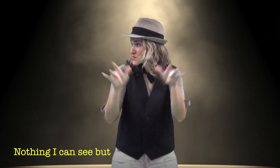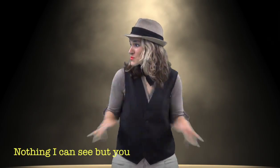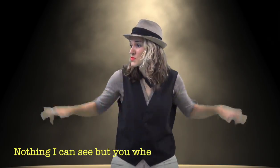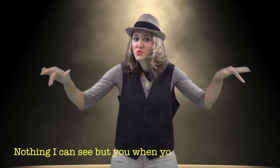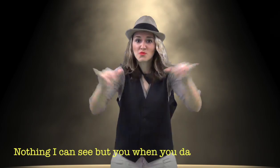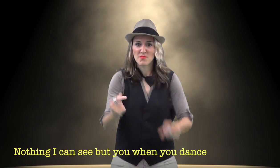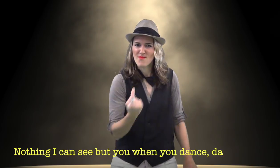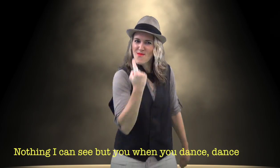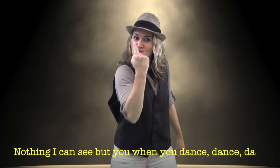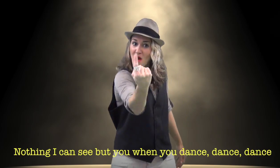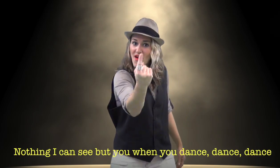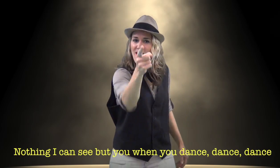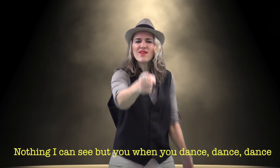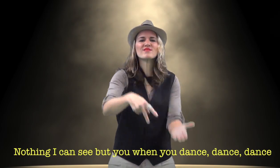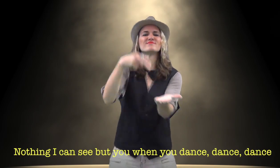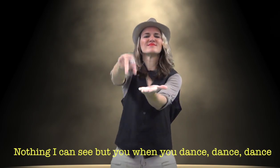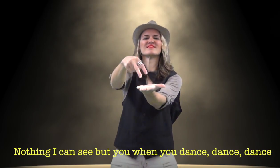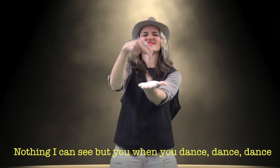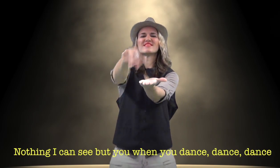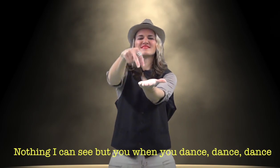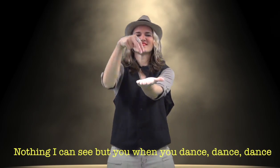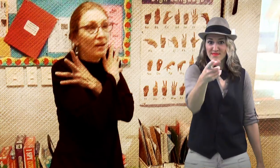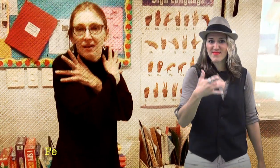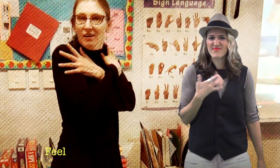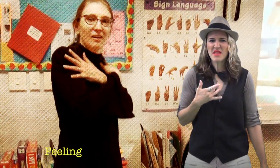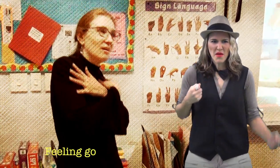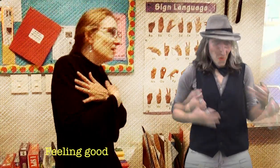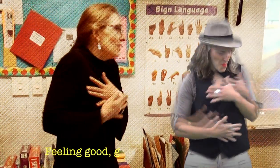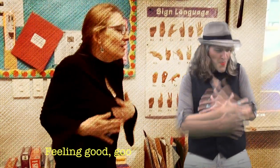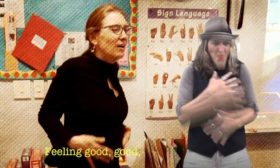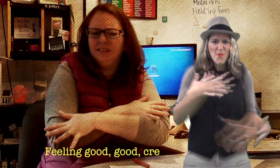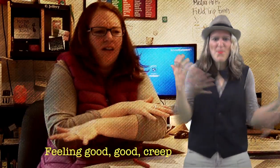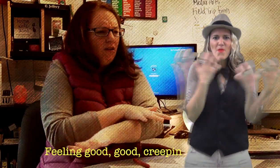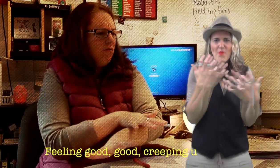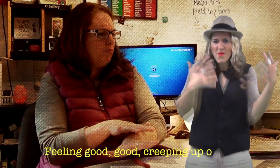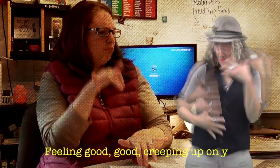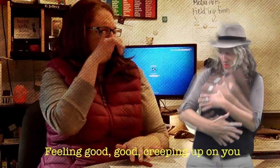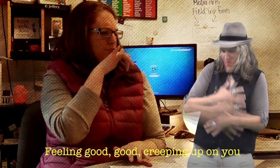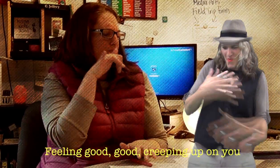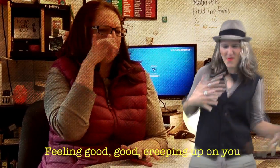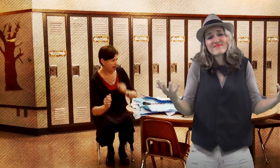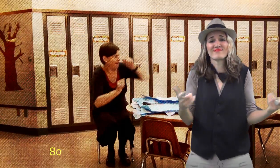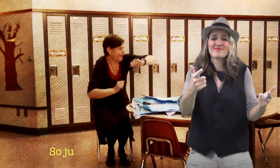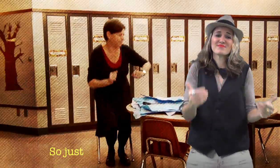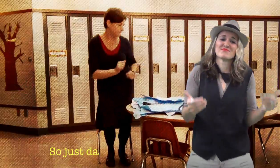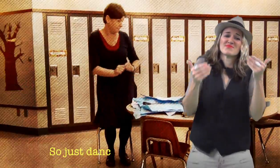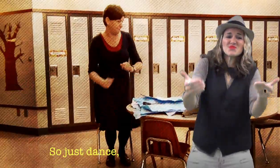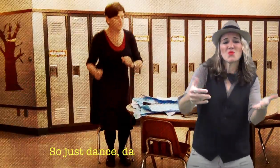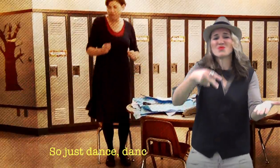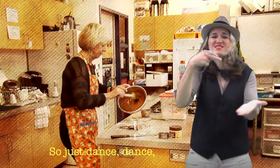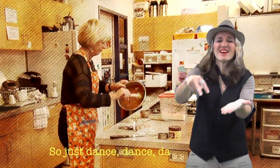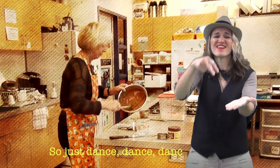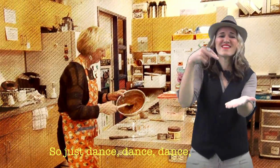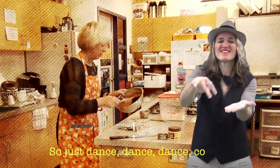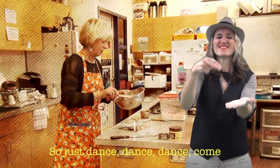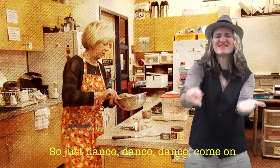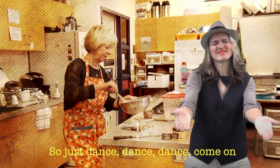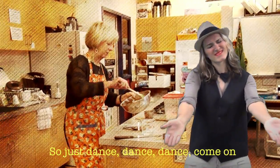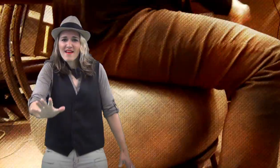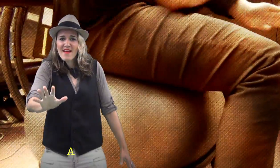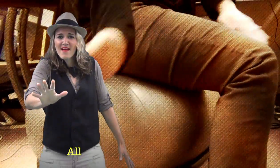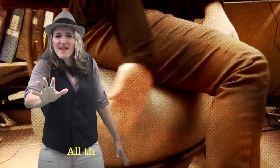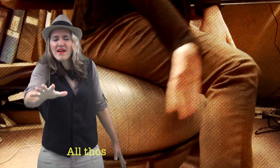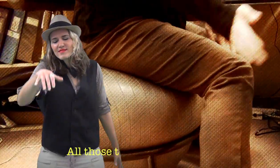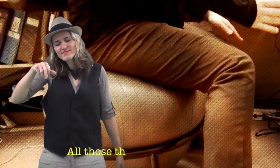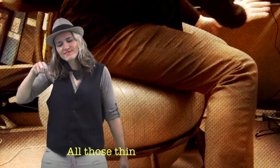Nothing I can see but you when you dance, dance, dance. Feel a good, good creeping up on you. So just dance, dance, dance. Come